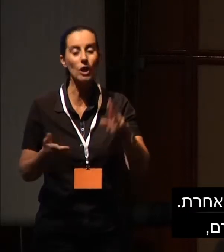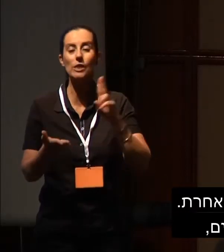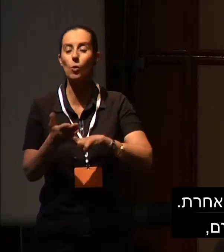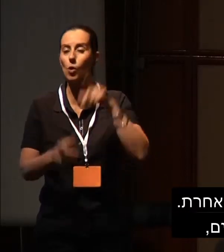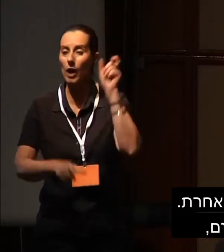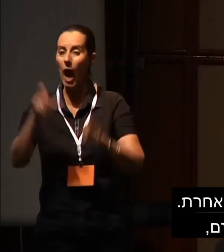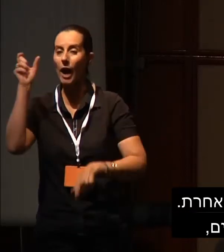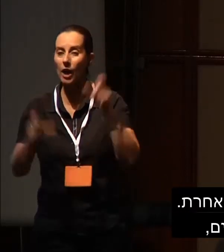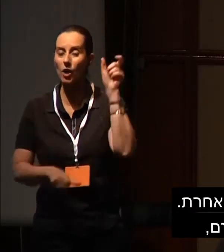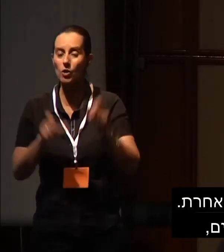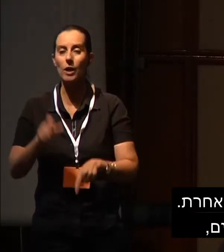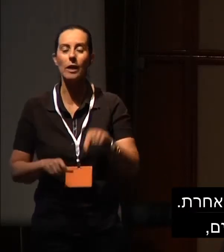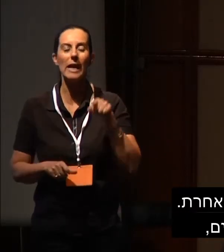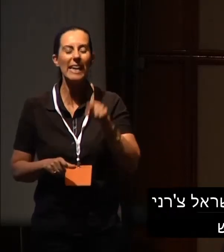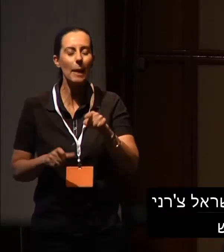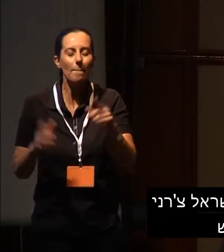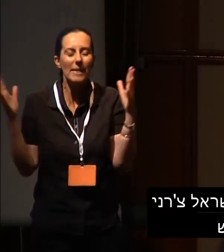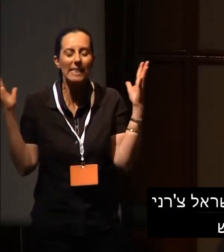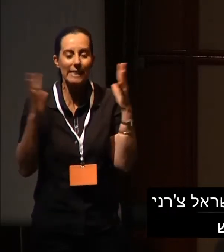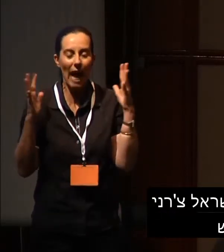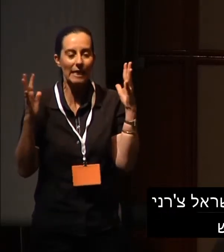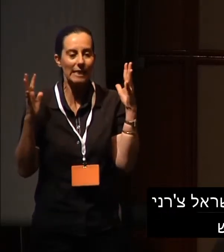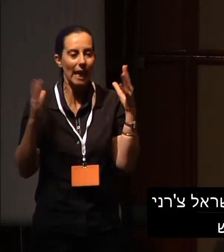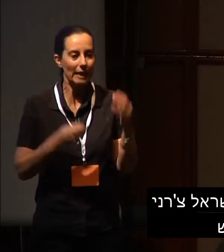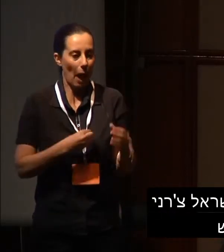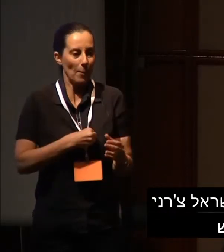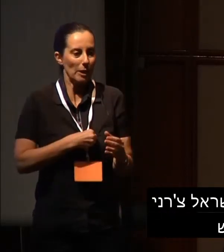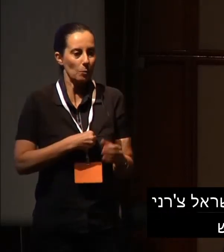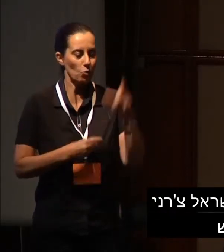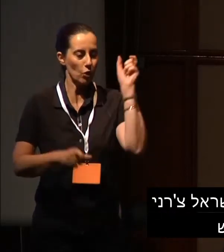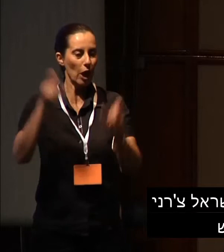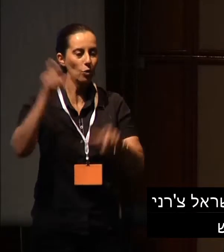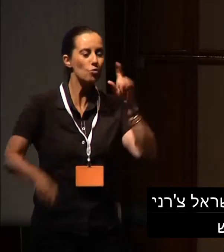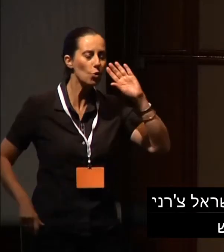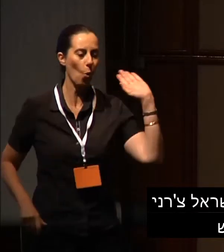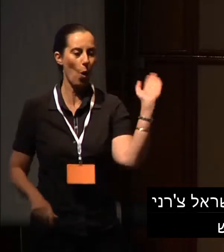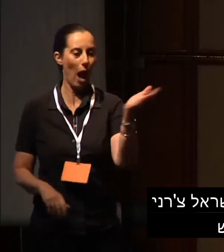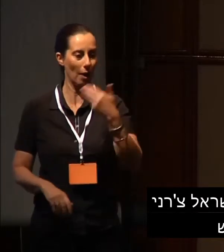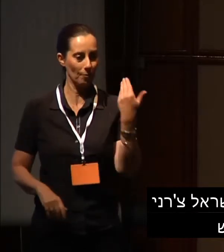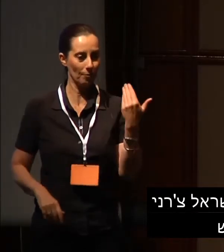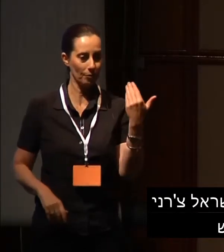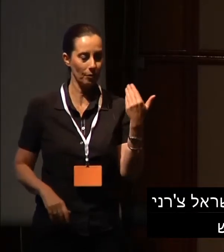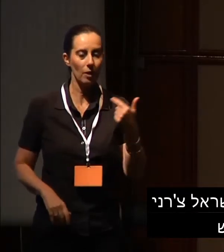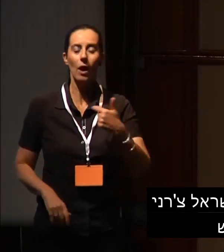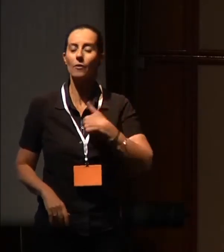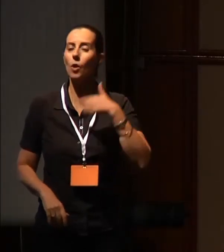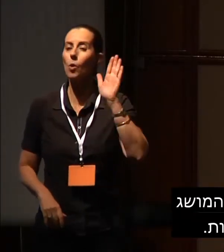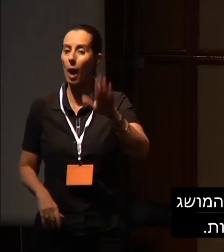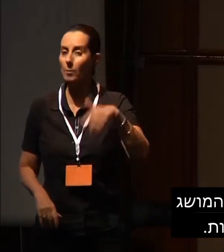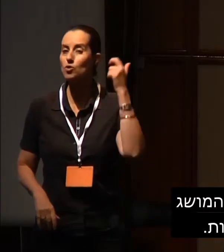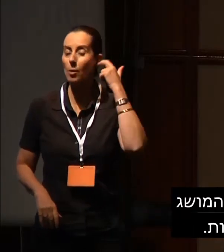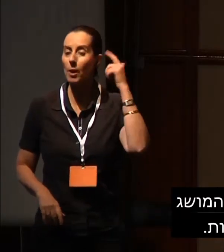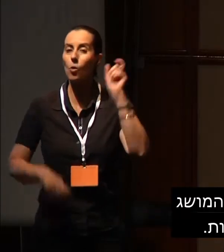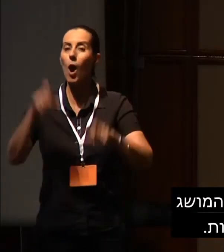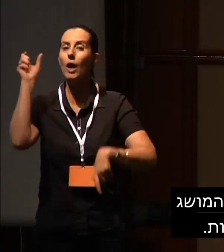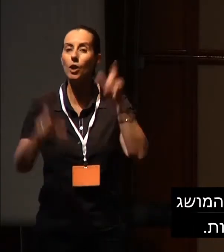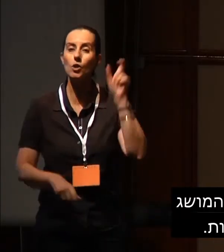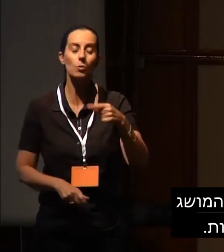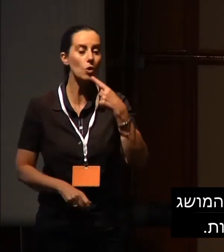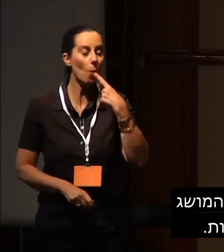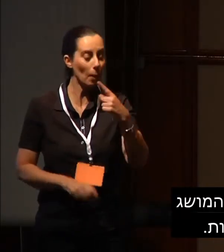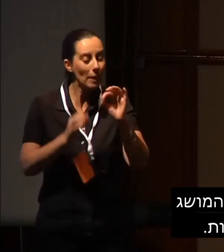grounds. So certain authors, such as Peter Drost or Israel Charney, have also specifically said that the concept can